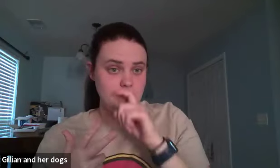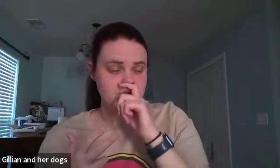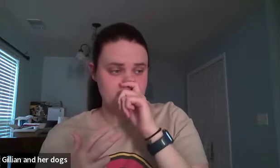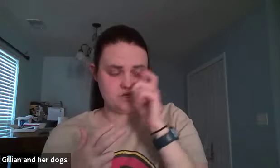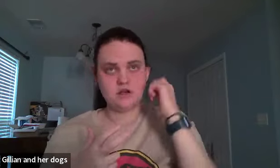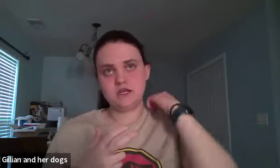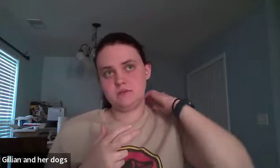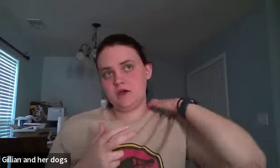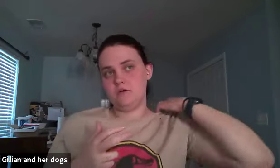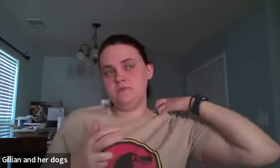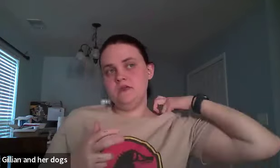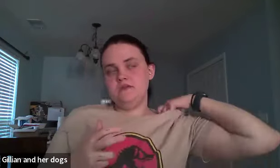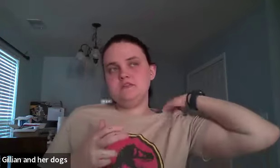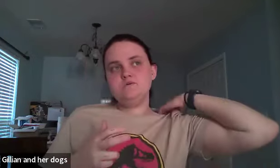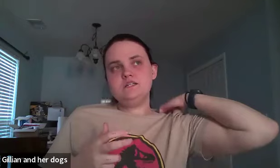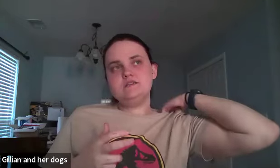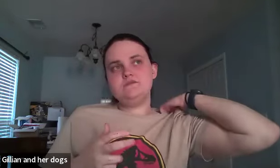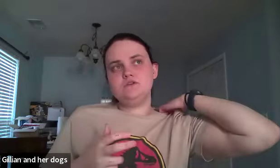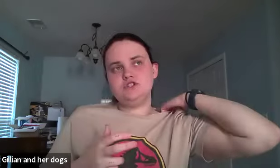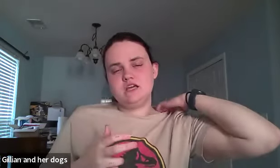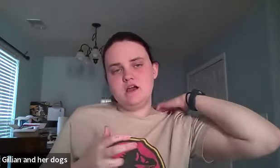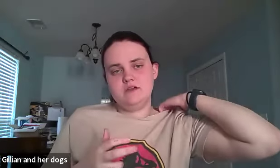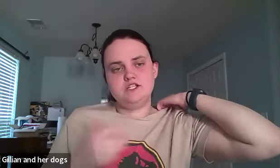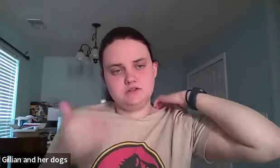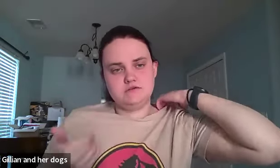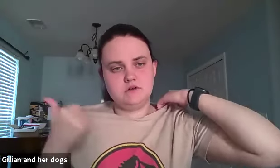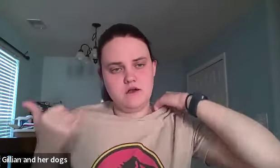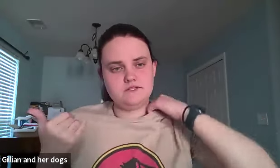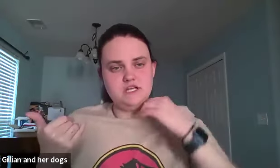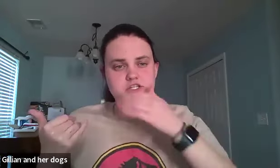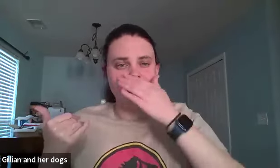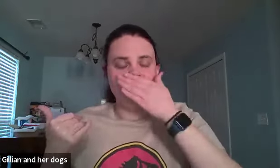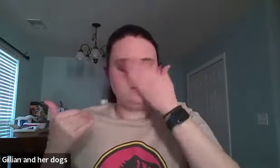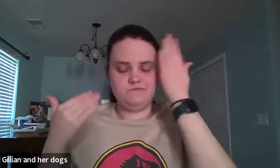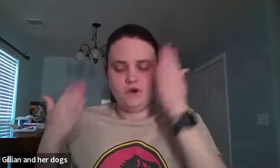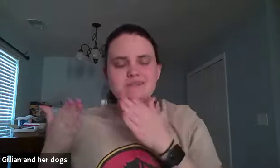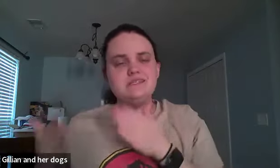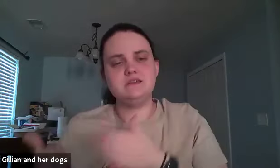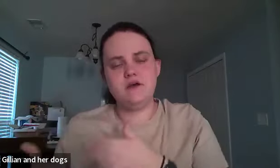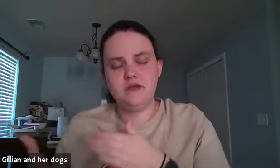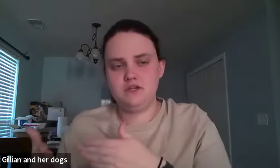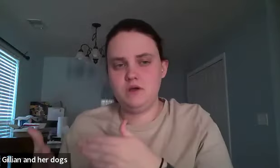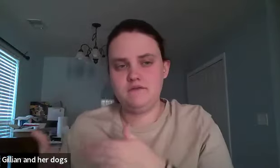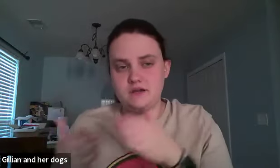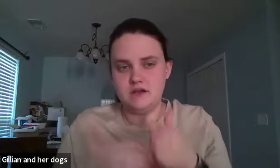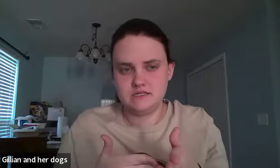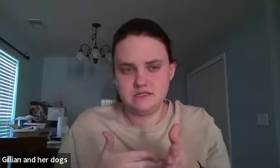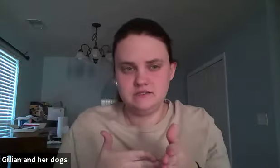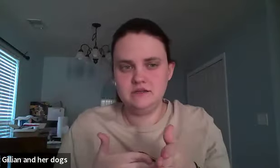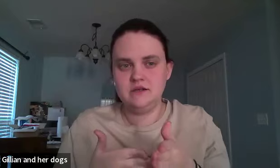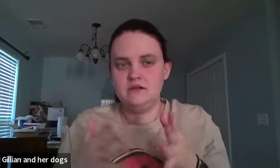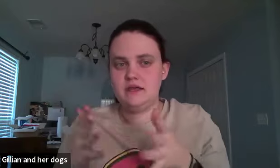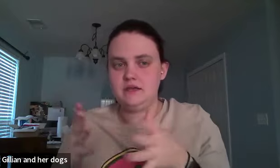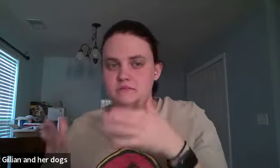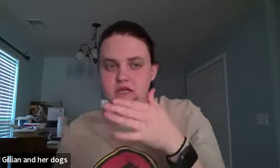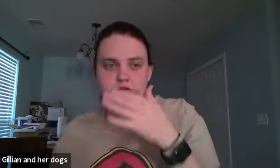one, if you're talking about, this one is if you're just having a general conversation and the focus is not that you have a cousin, like a male